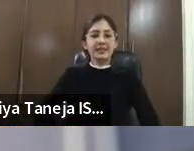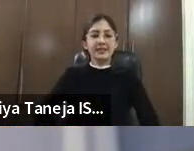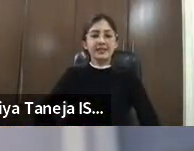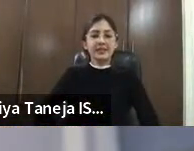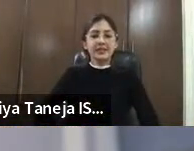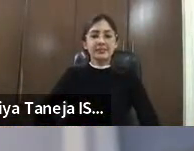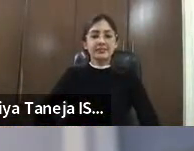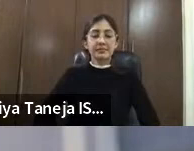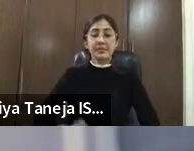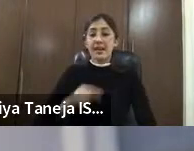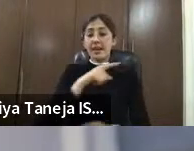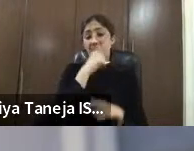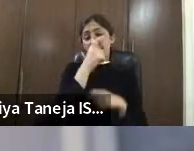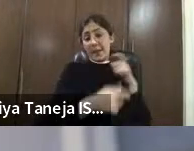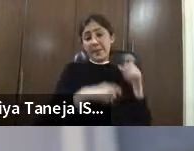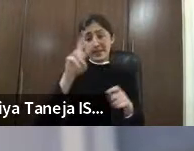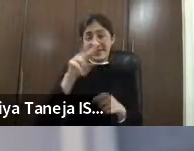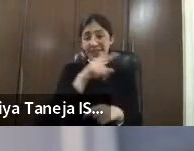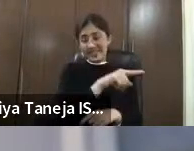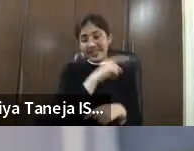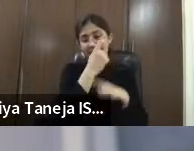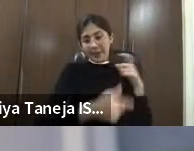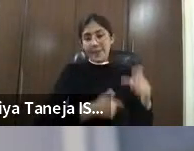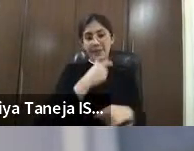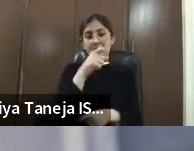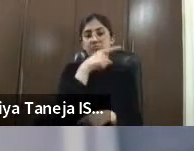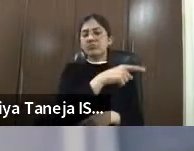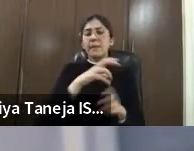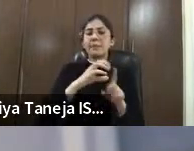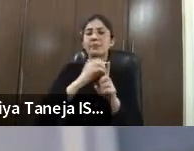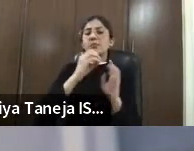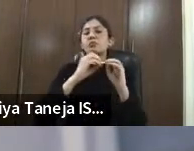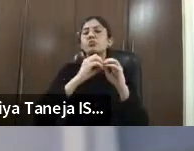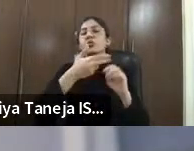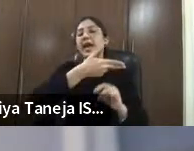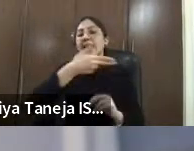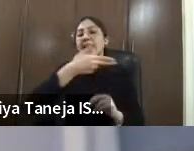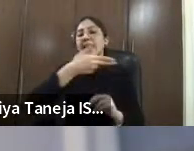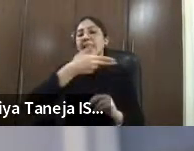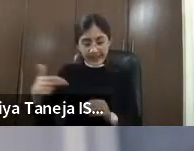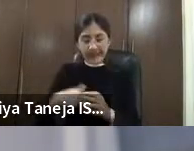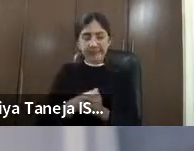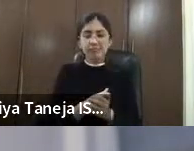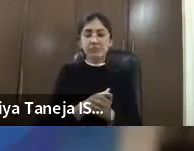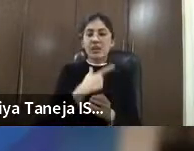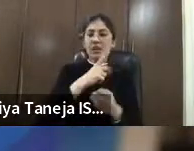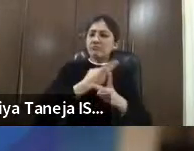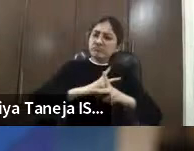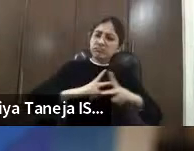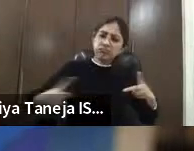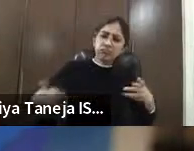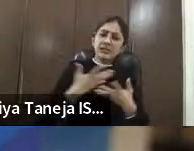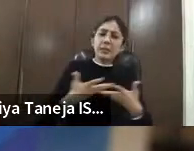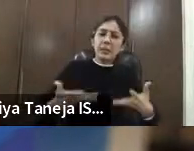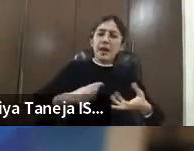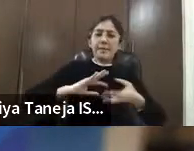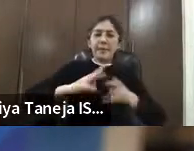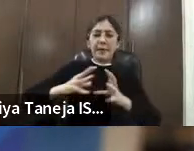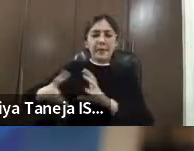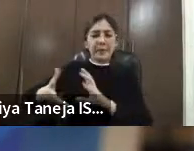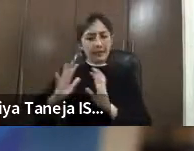Vriddhi Exotica is the brand under which we are making our different type of products. Here we